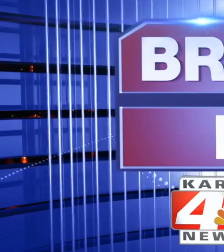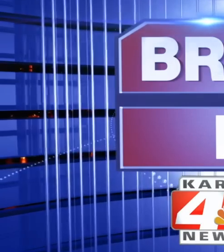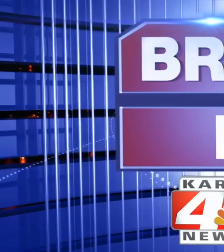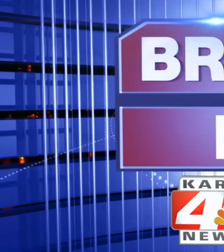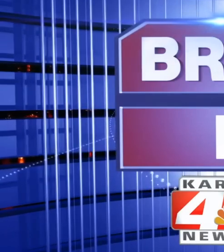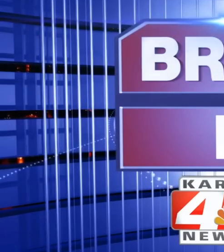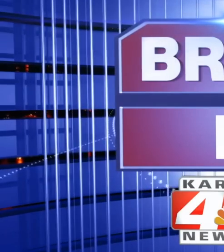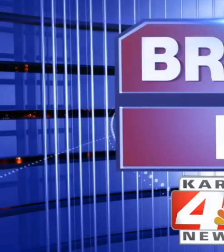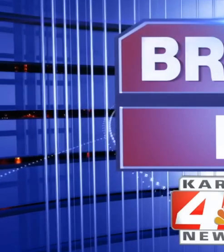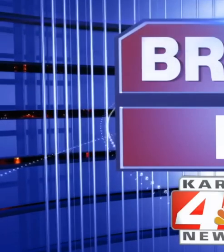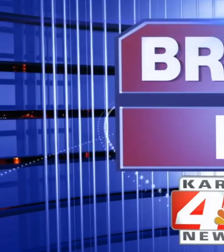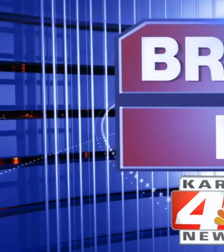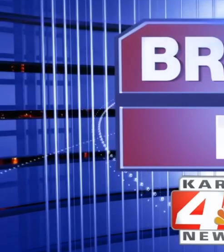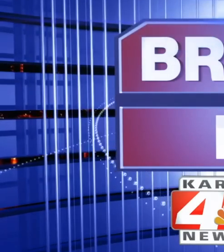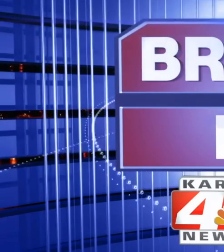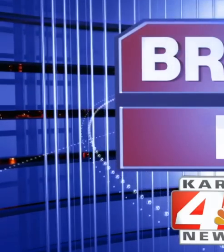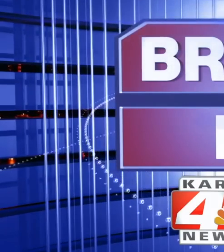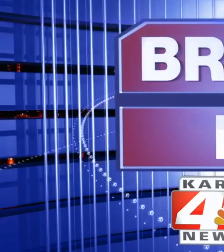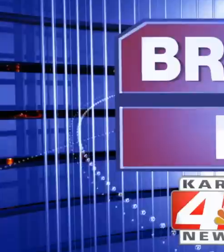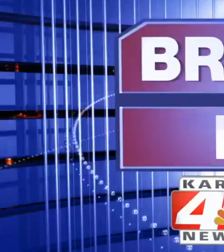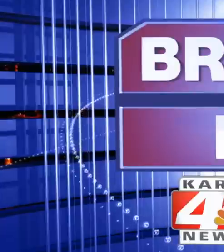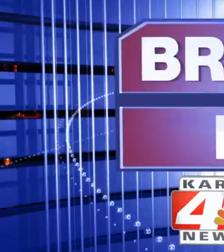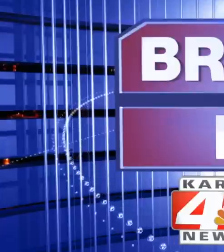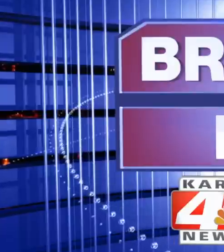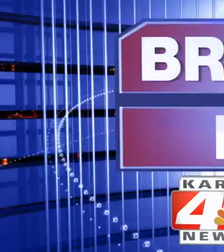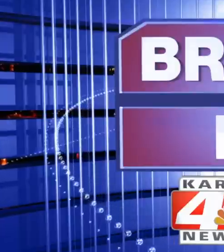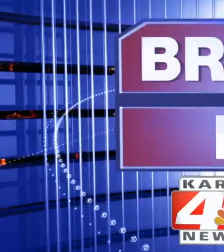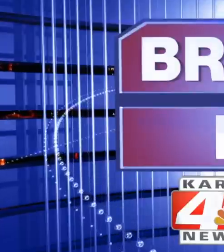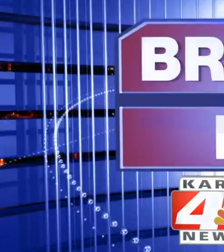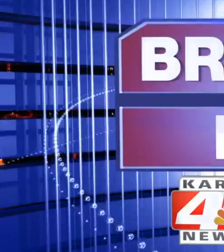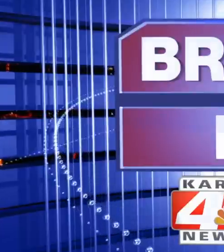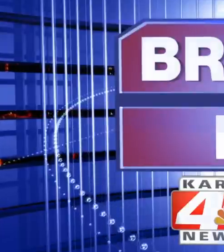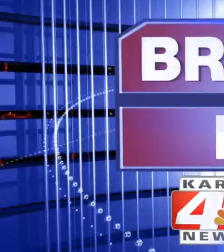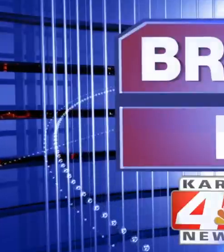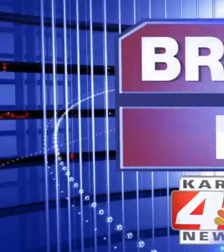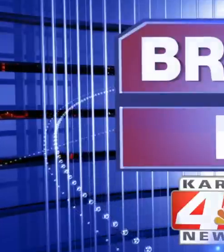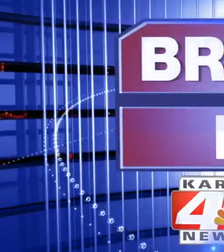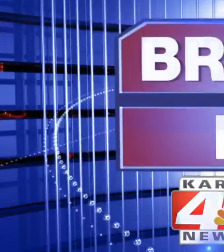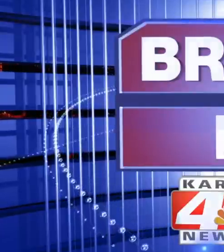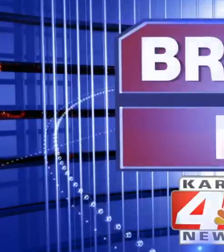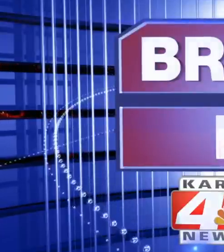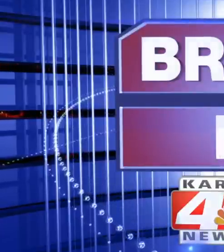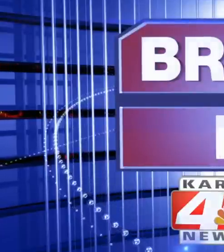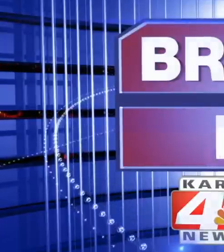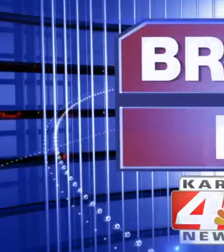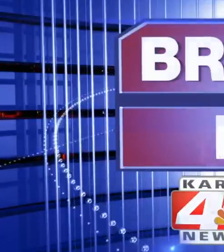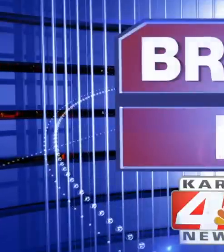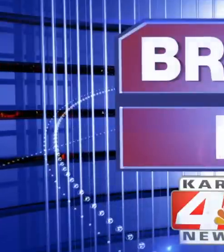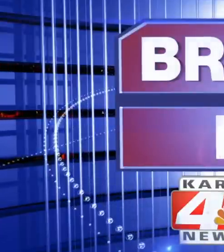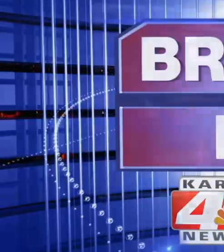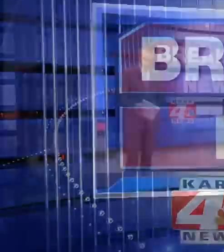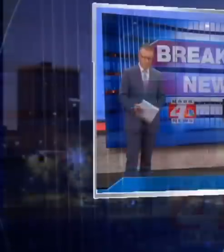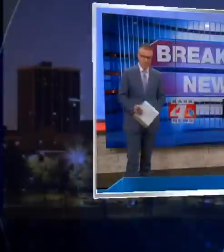Now, from the combined newsrooms of KARK 4 and Fox 16, breaking news